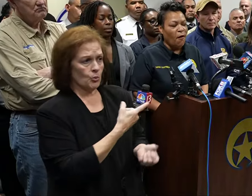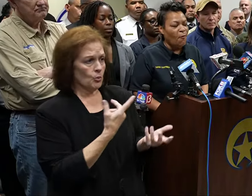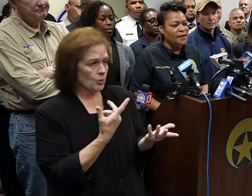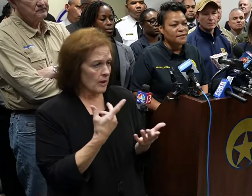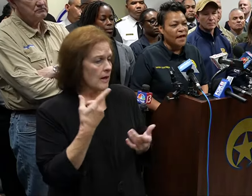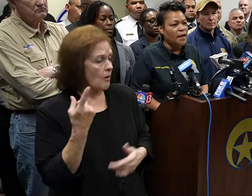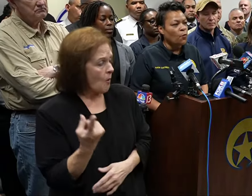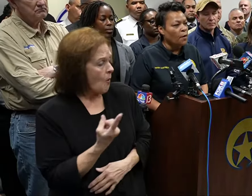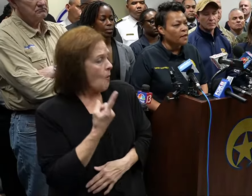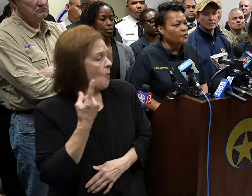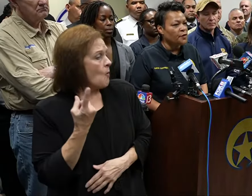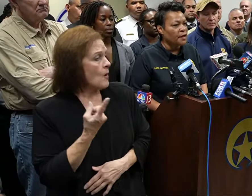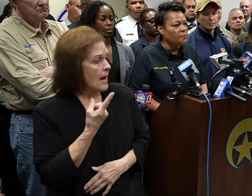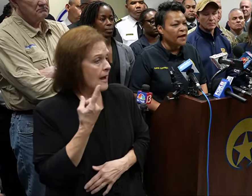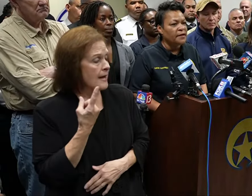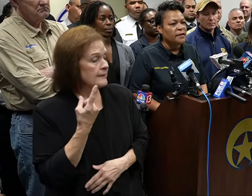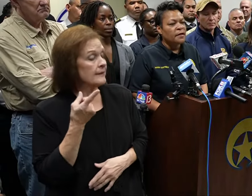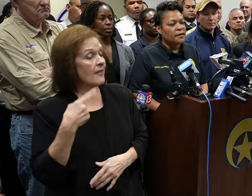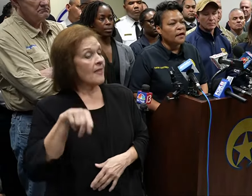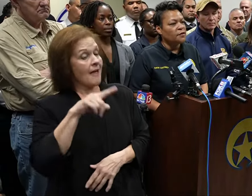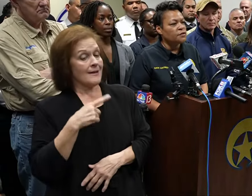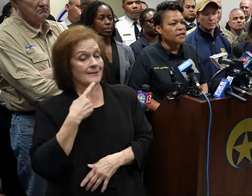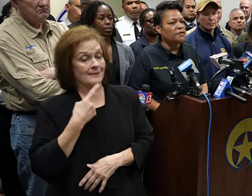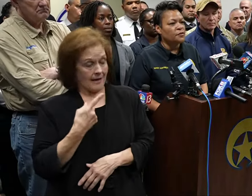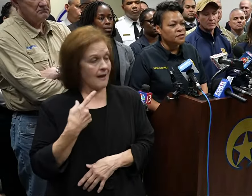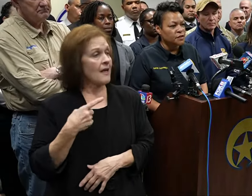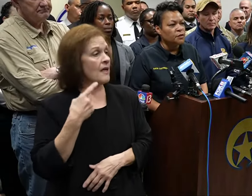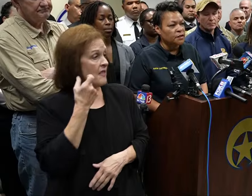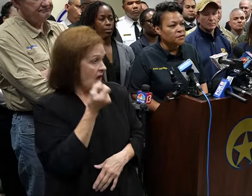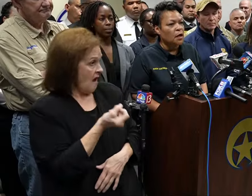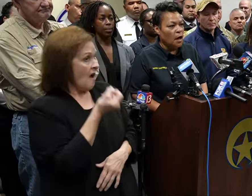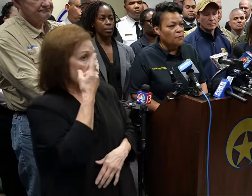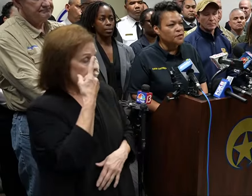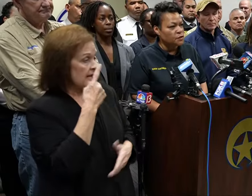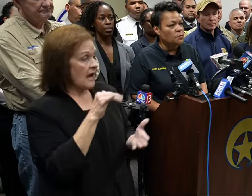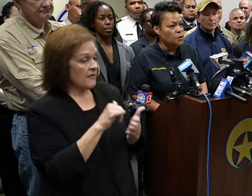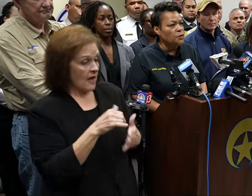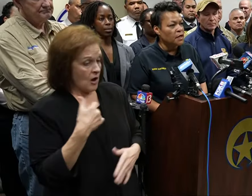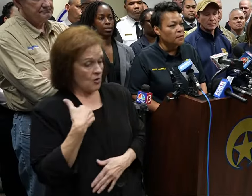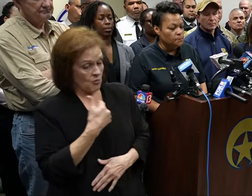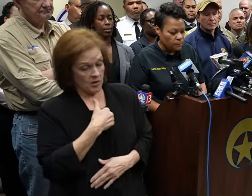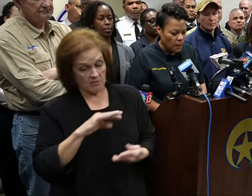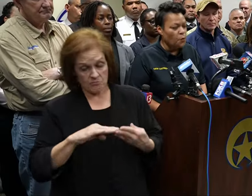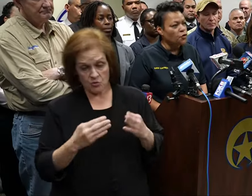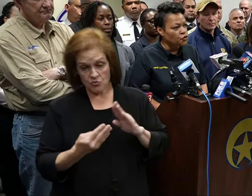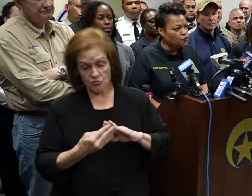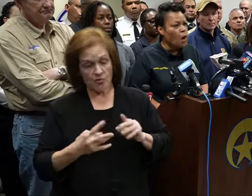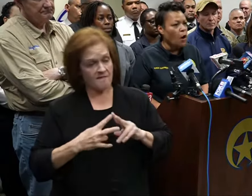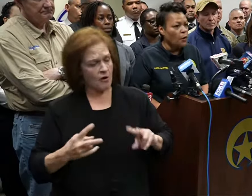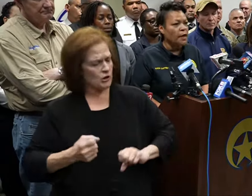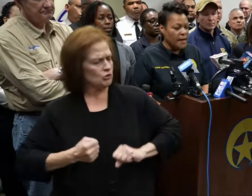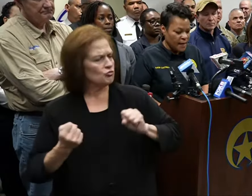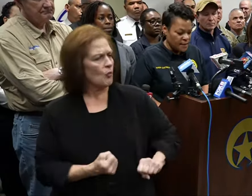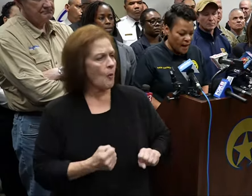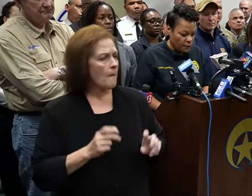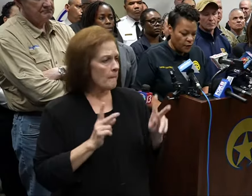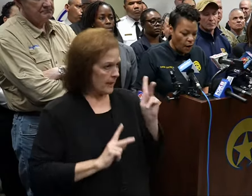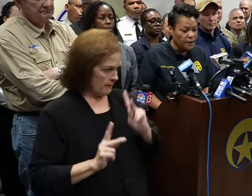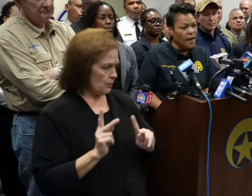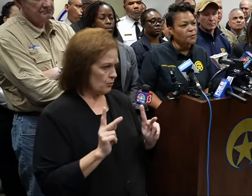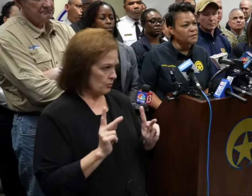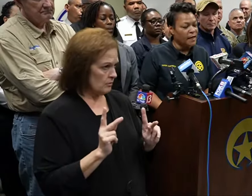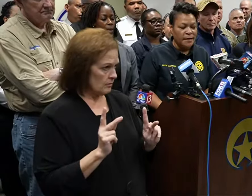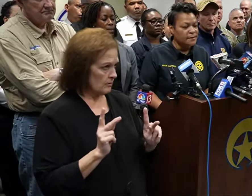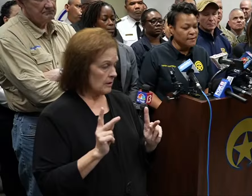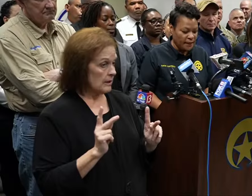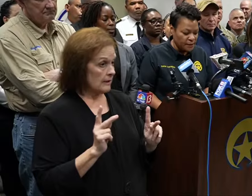they always say and want me to reiterate, they understand the resilience of this community. And we're strong in that regard,